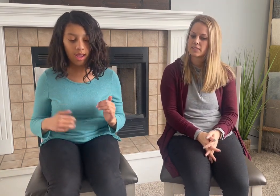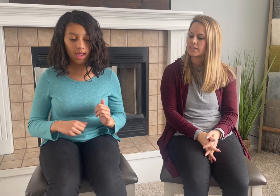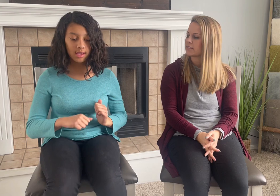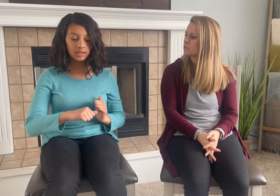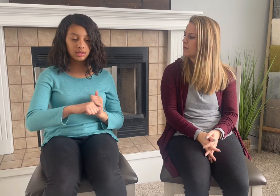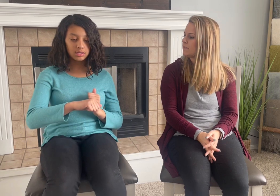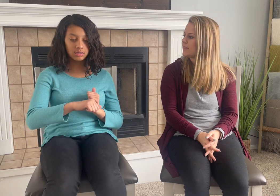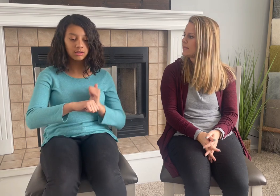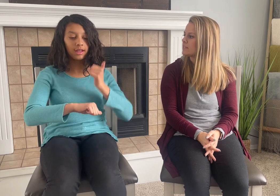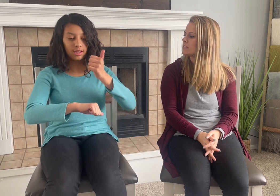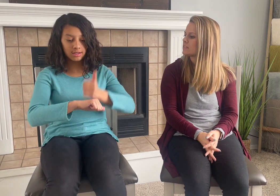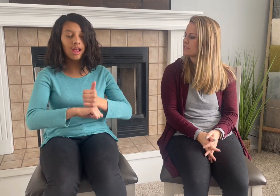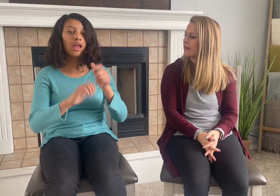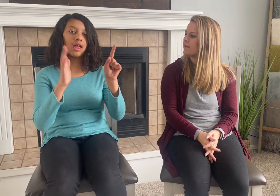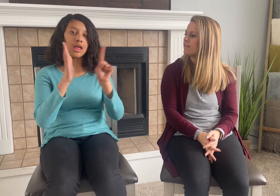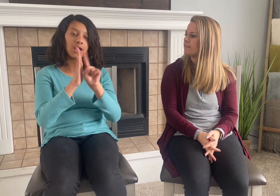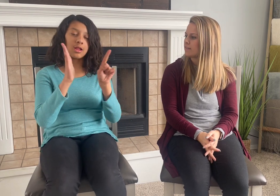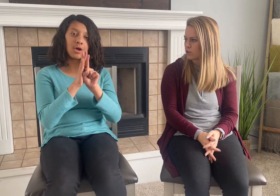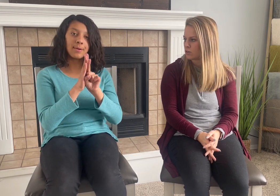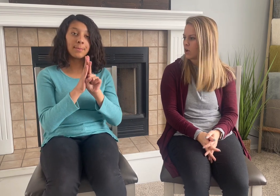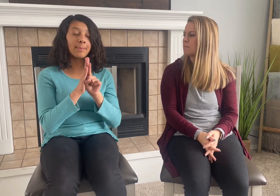Next one is set your alarm.